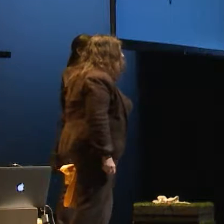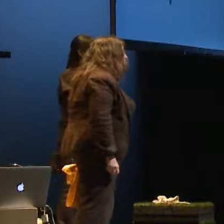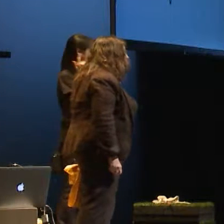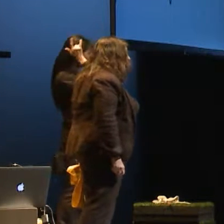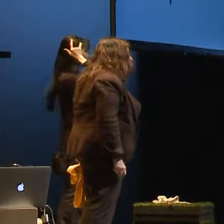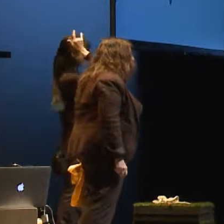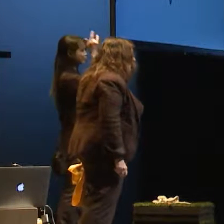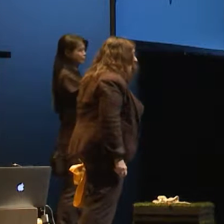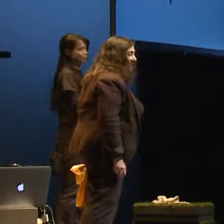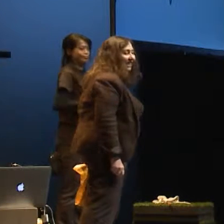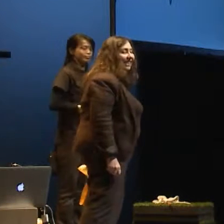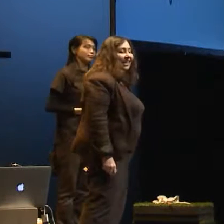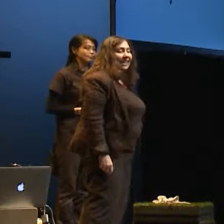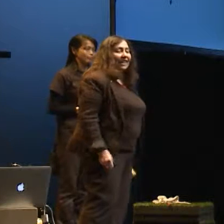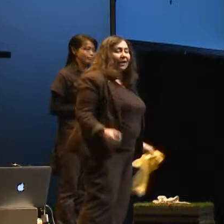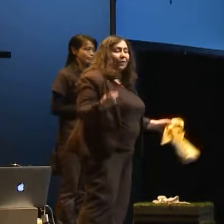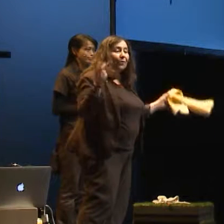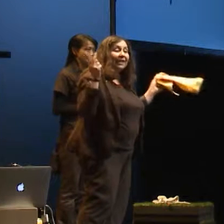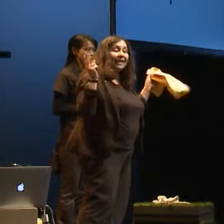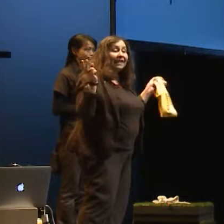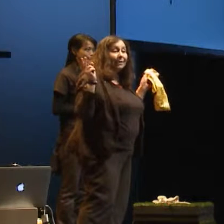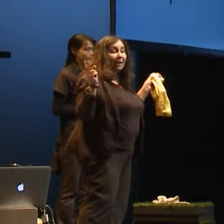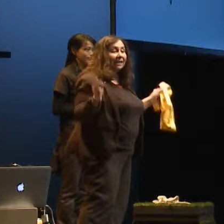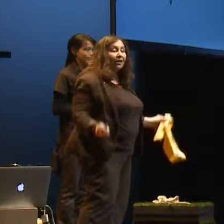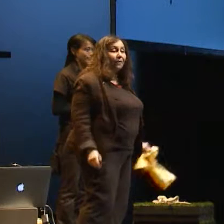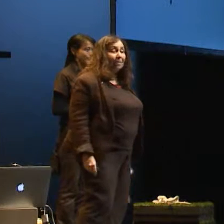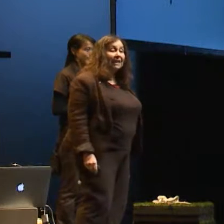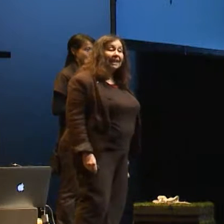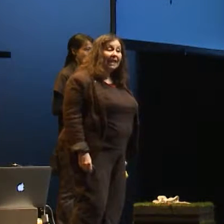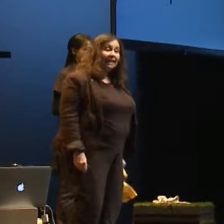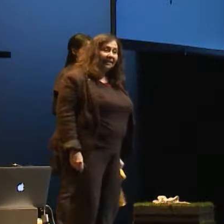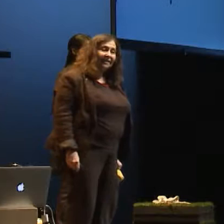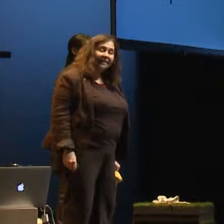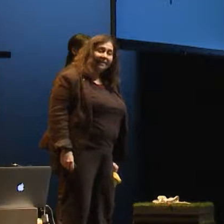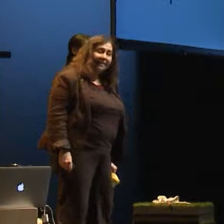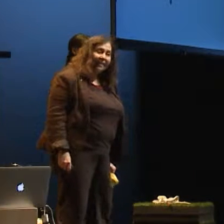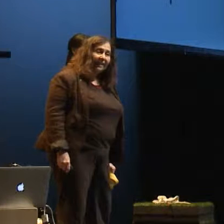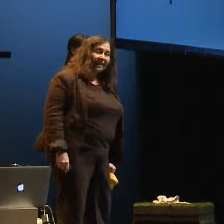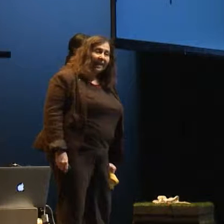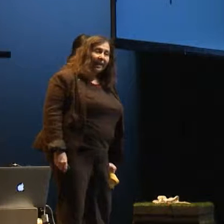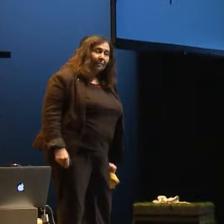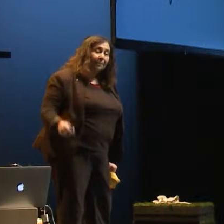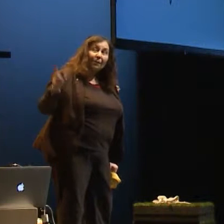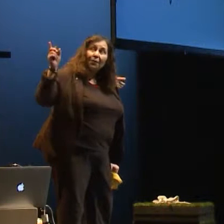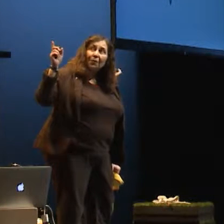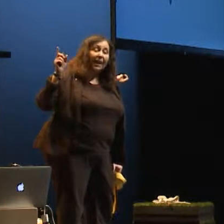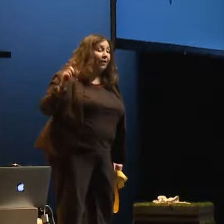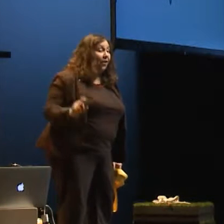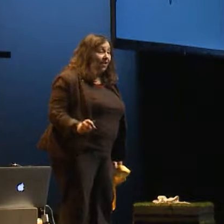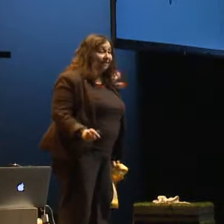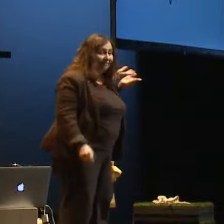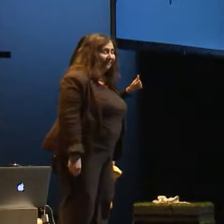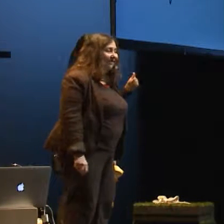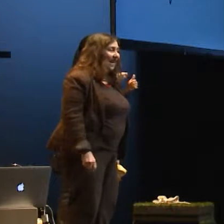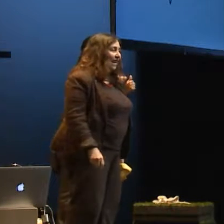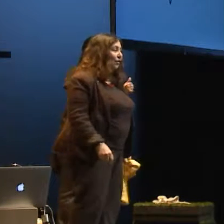a short practice and we will just start with it. with this space of imagination. Maybe you can close your eyes. But before I go